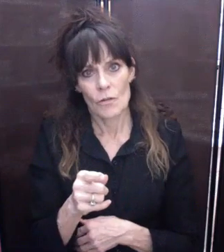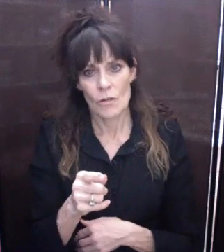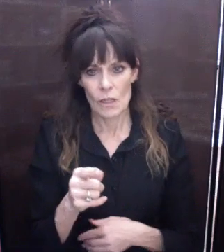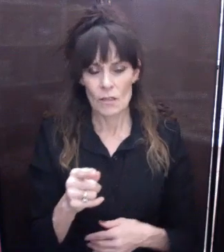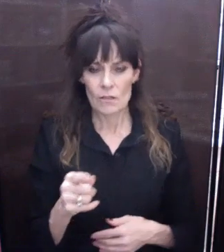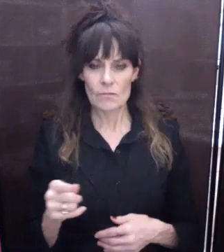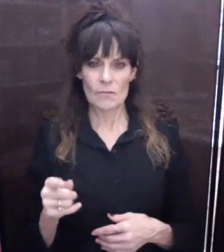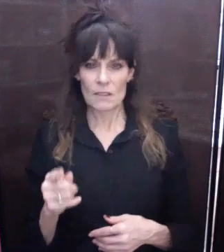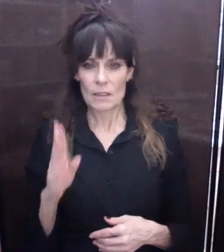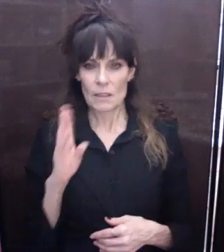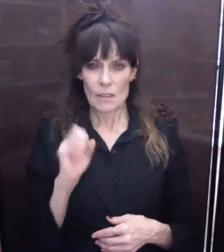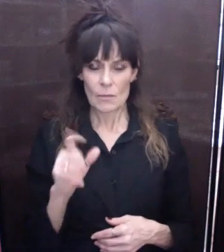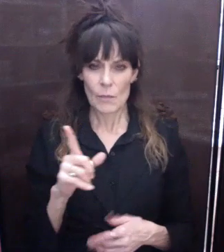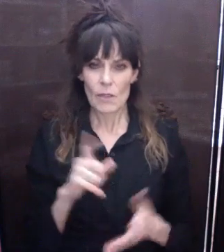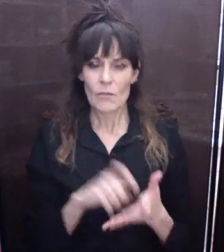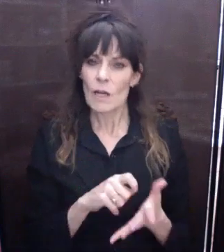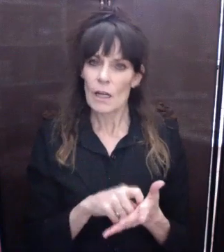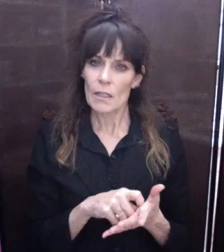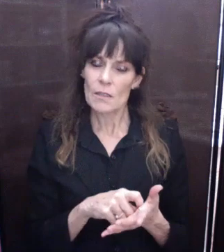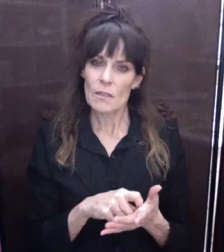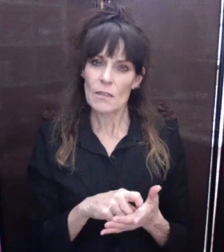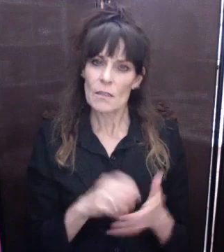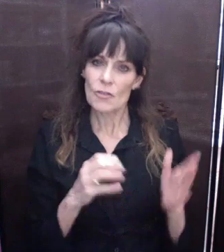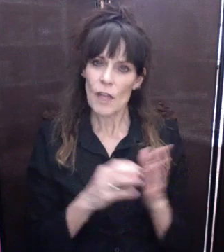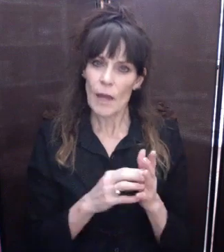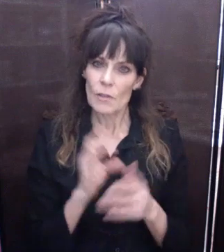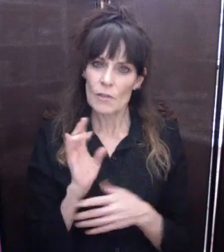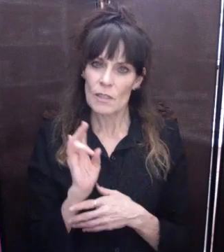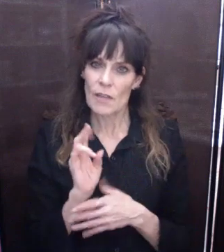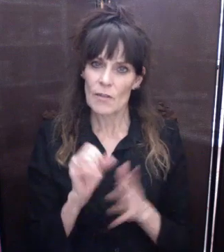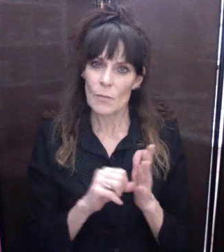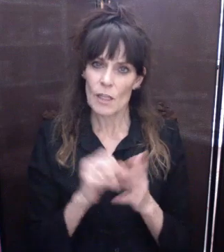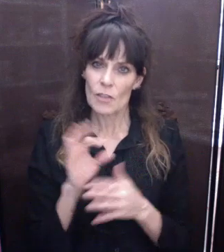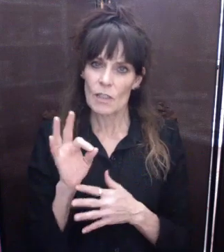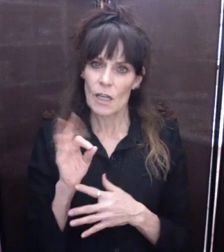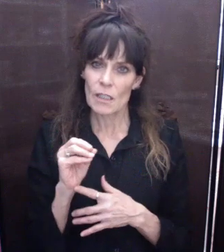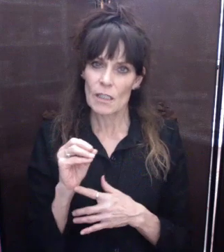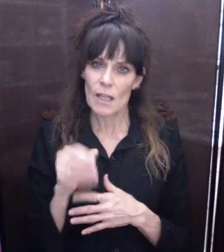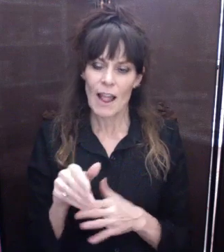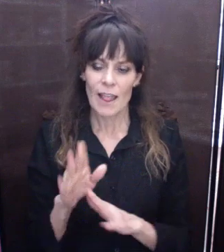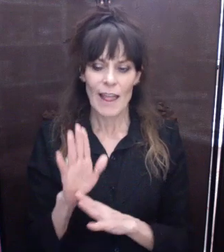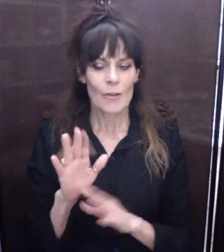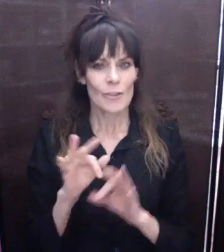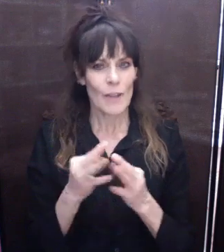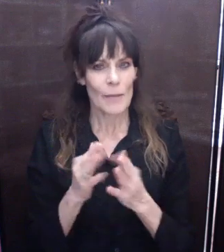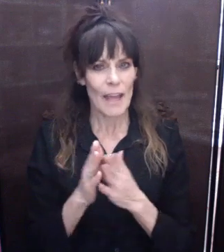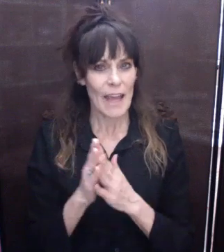Bill writes in chapter 7 on page 90, let his family ask him if he wants to quit